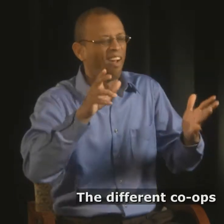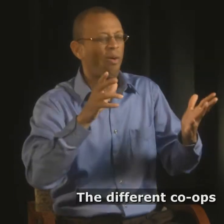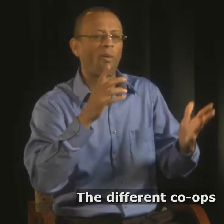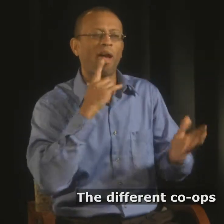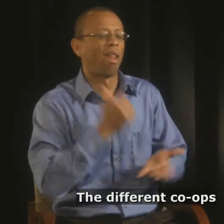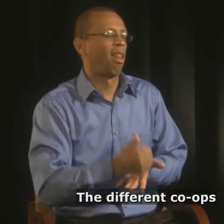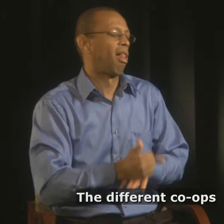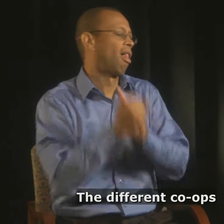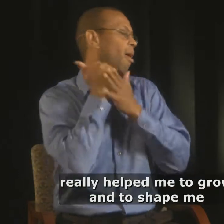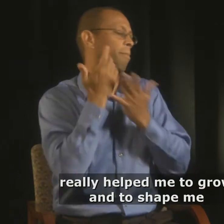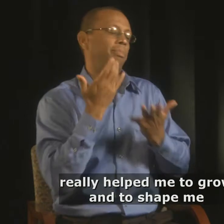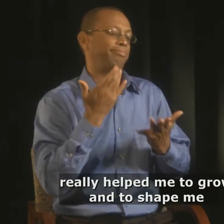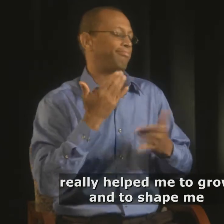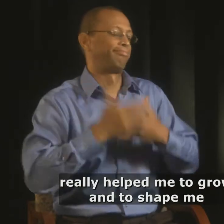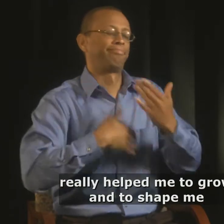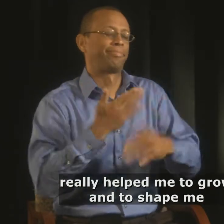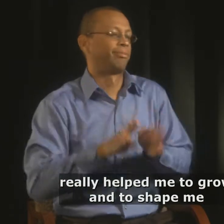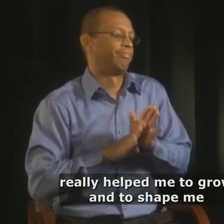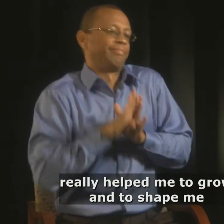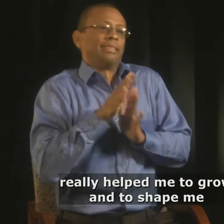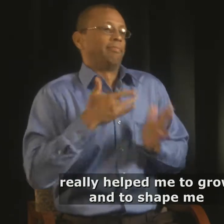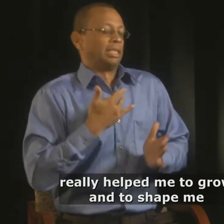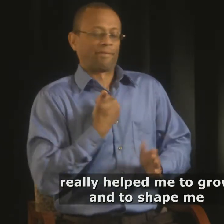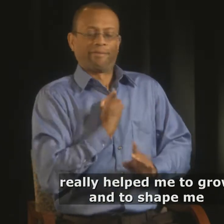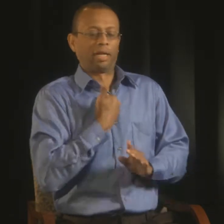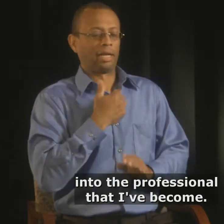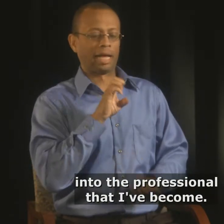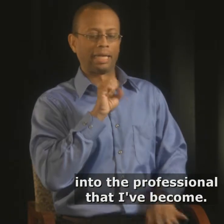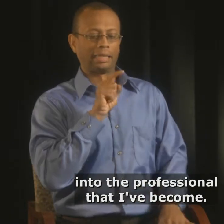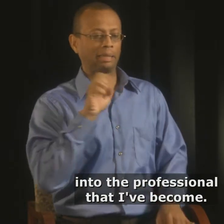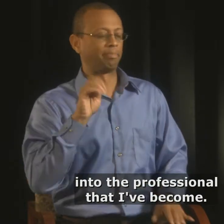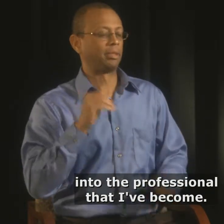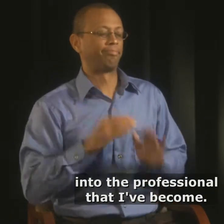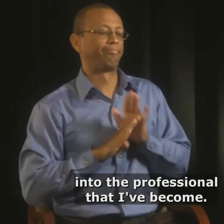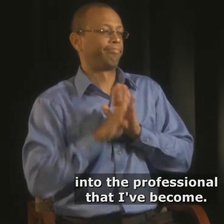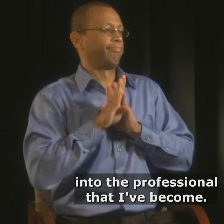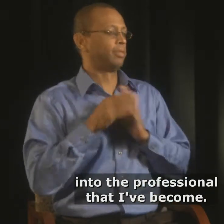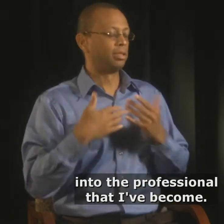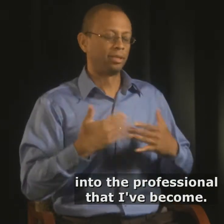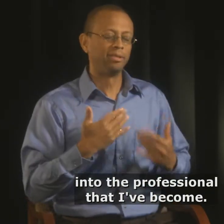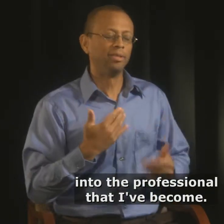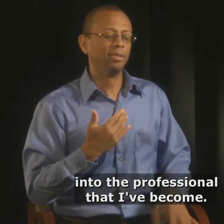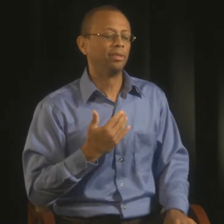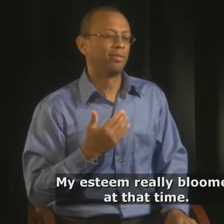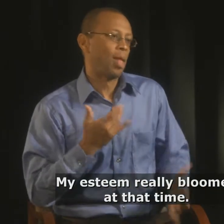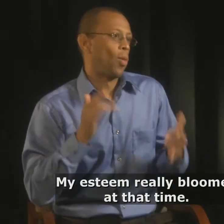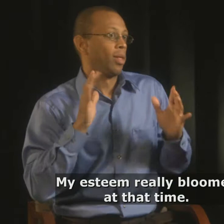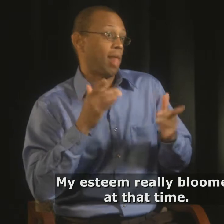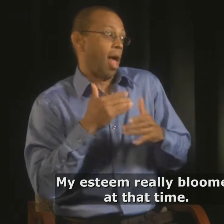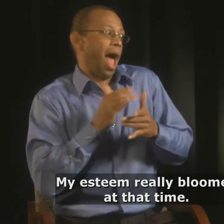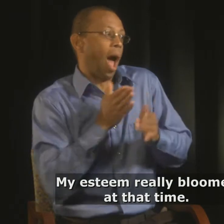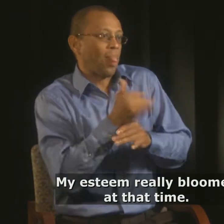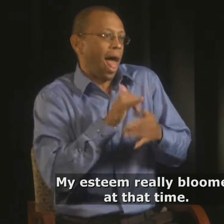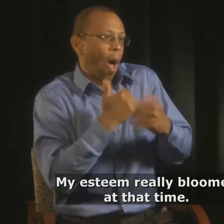The different co-ops really helped me to grow and to shape me into the professional that I've become. My esteem really bloomed at that